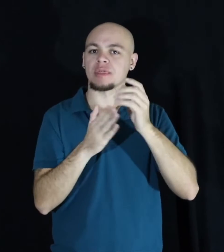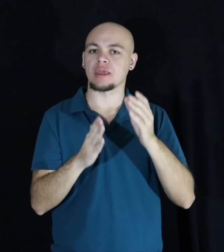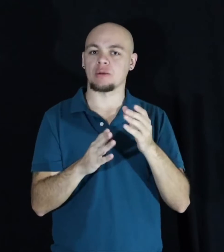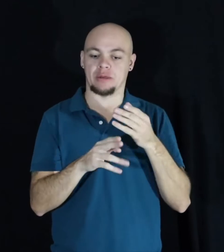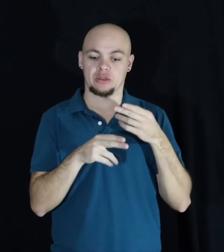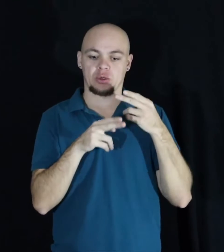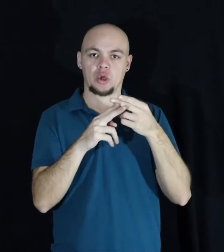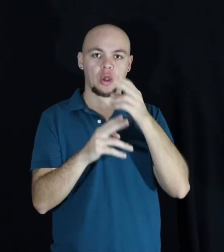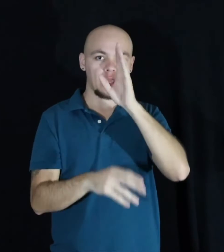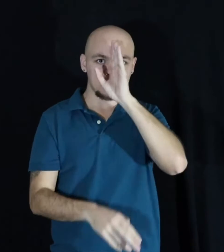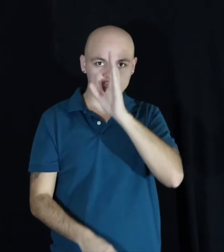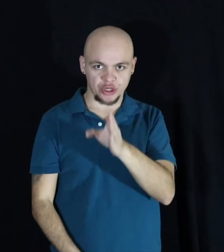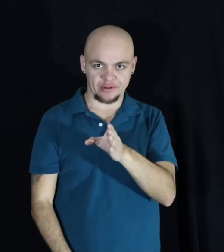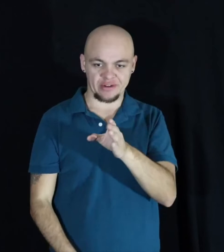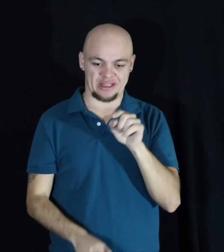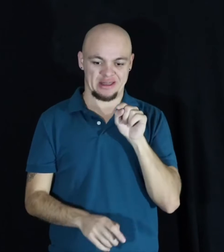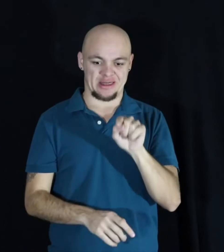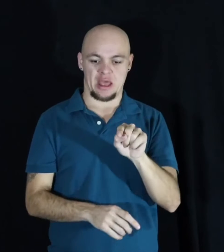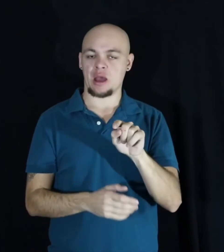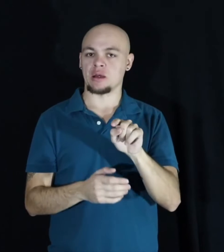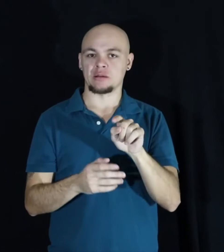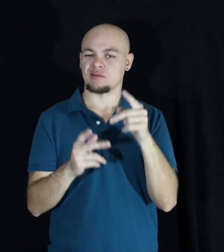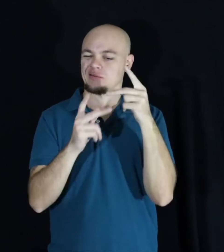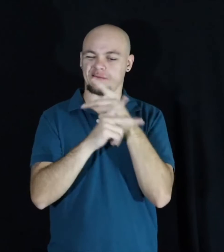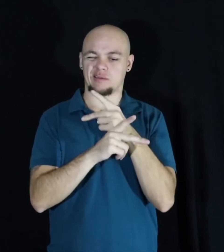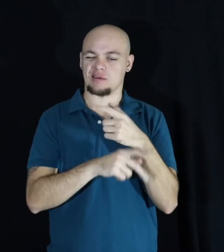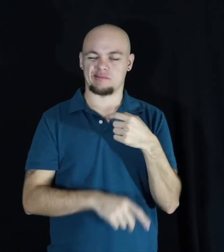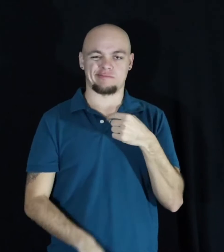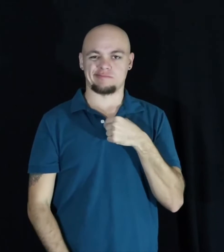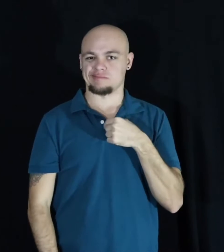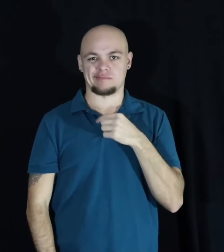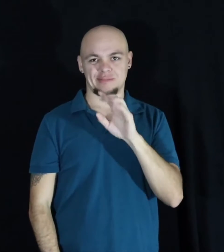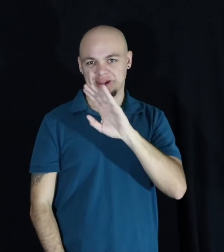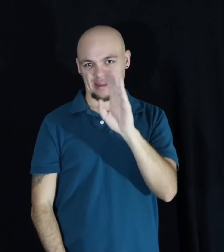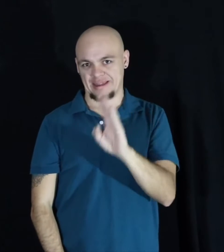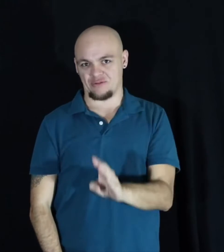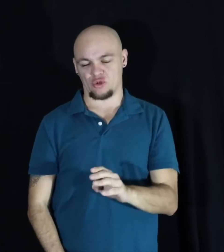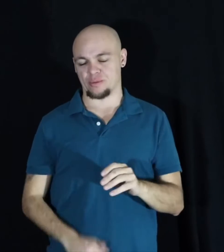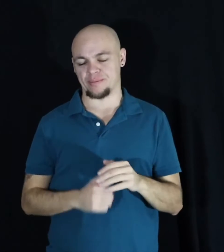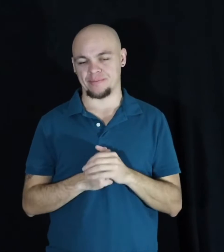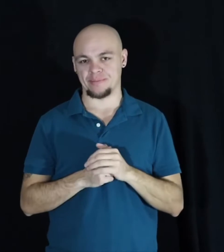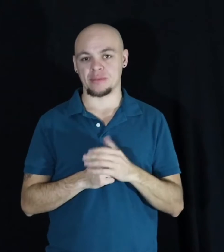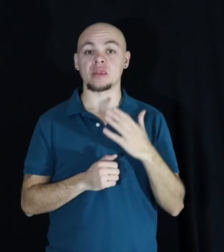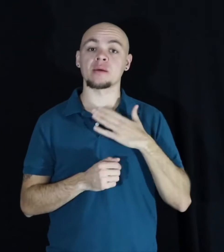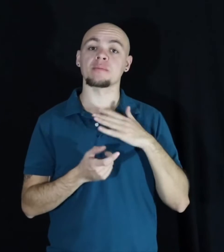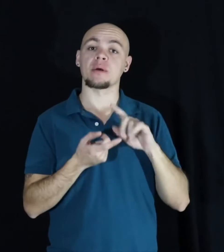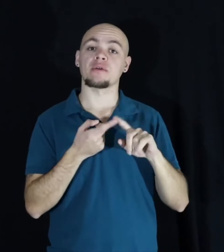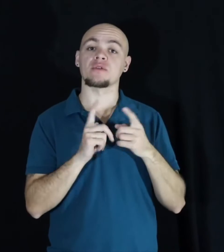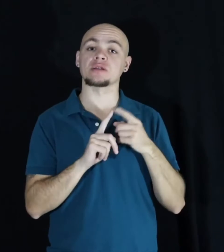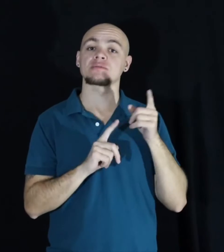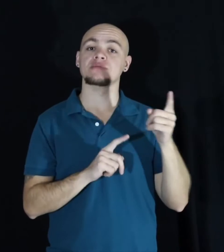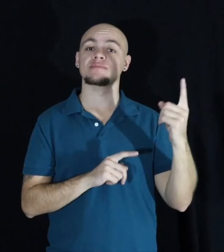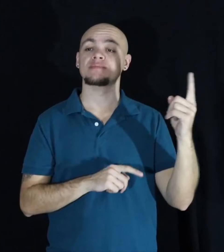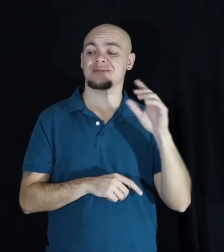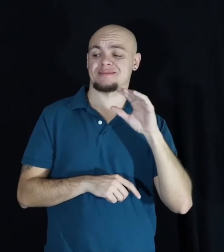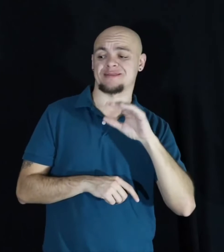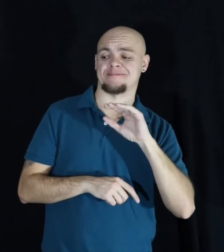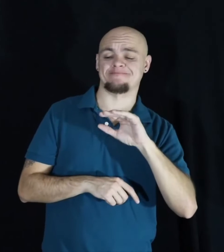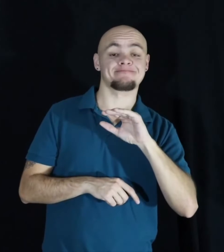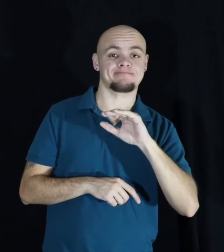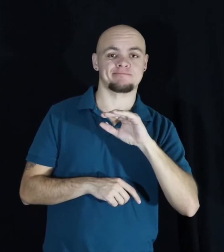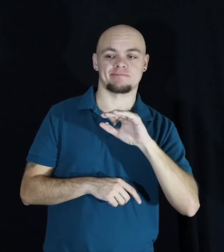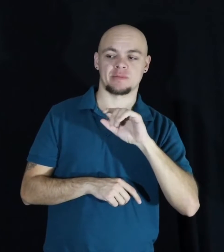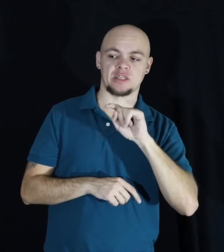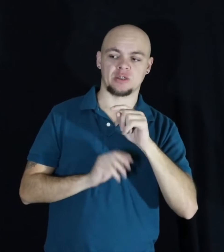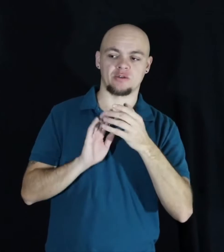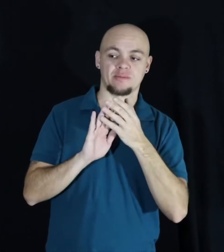assertiveness, yeah, I never found it. It wasn't until a friend of mine pulled me aside to let me know I had